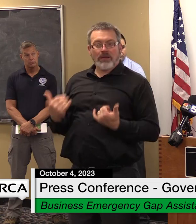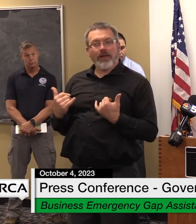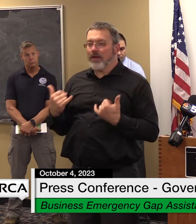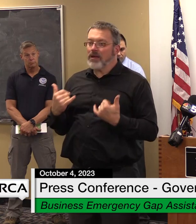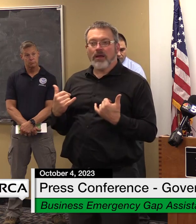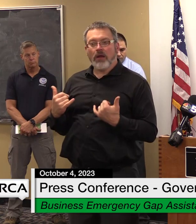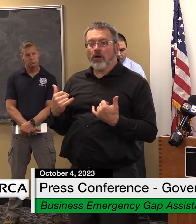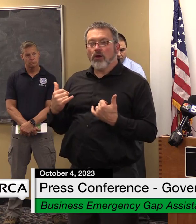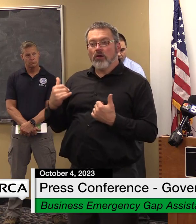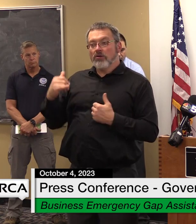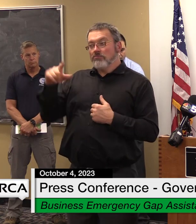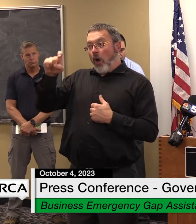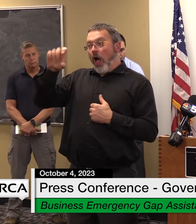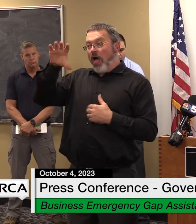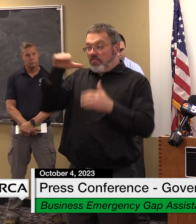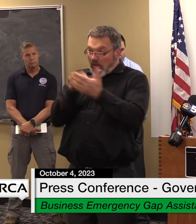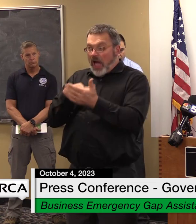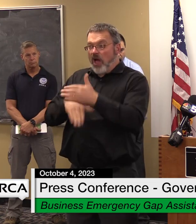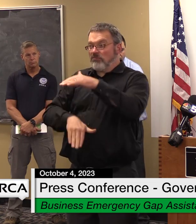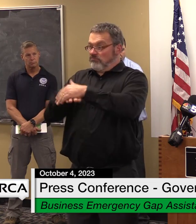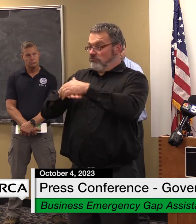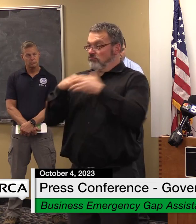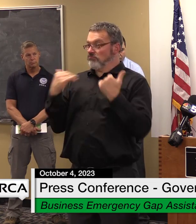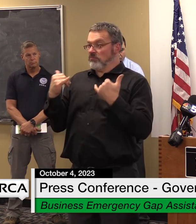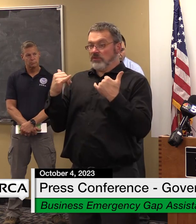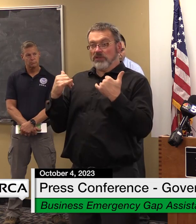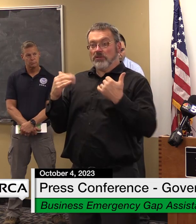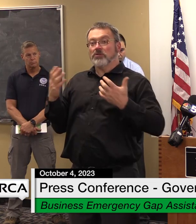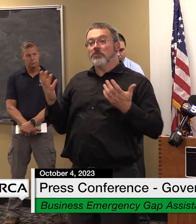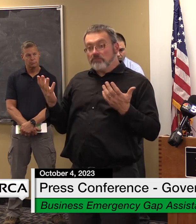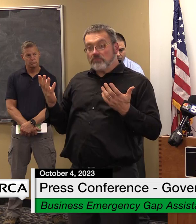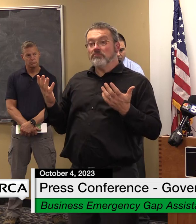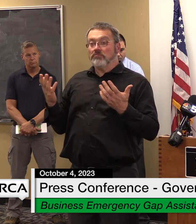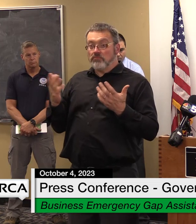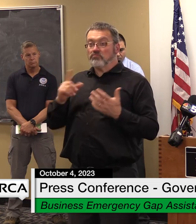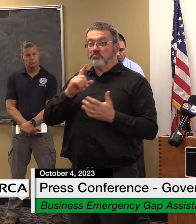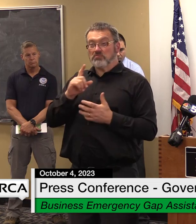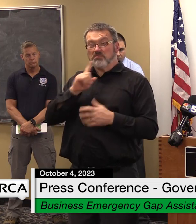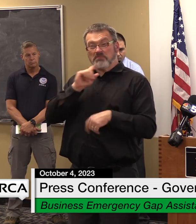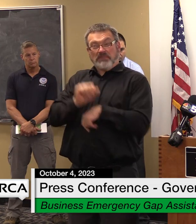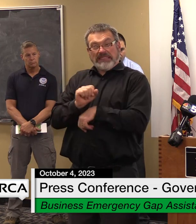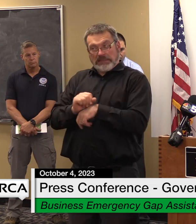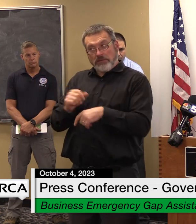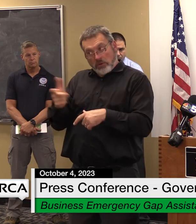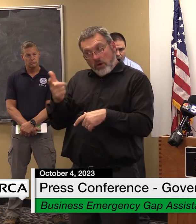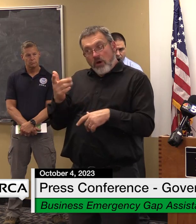checks. So the team and I were very motivated by the fact that this is really having an impact.